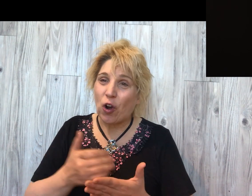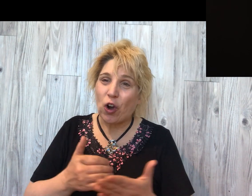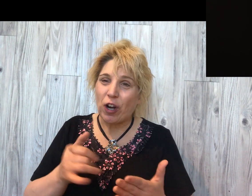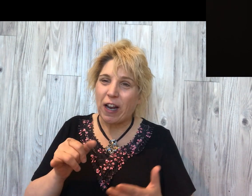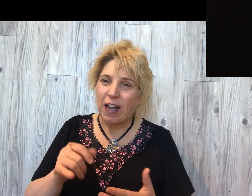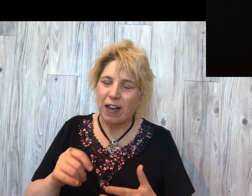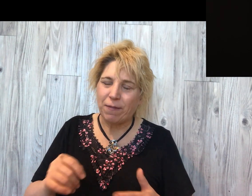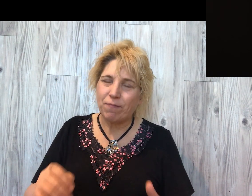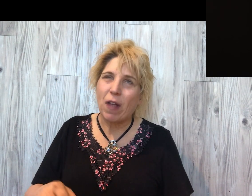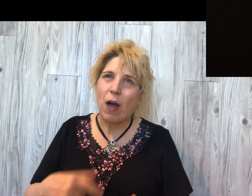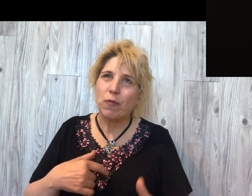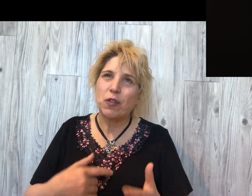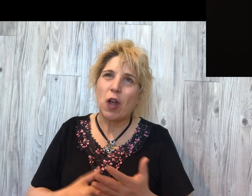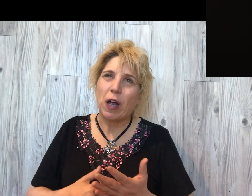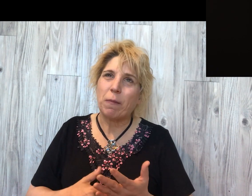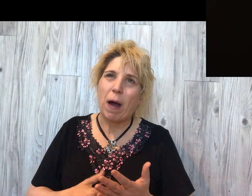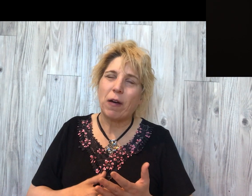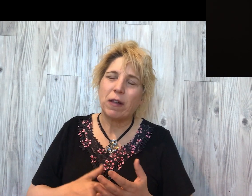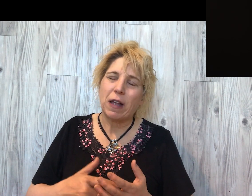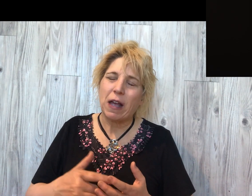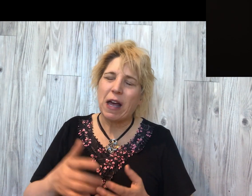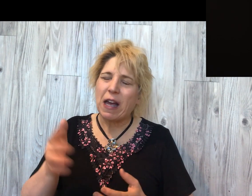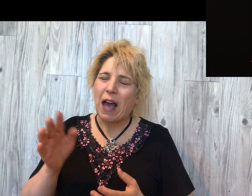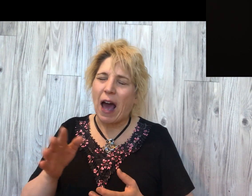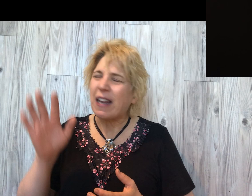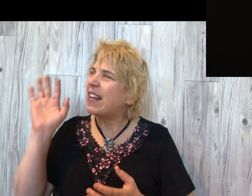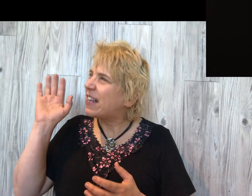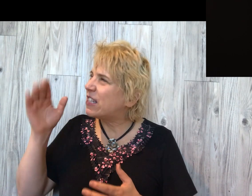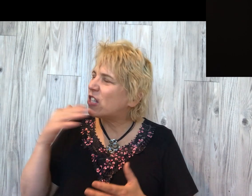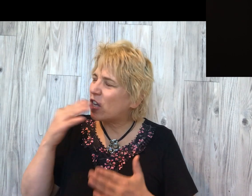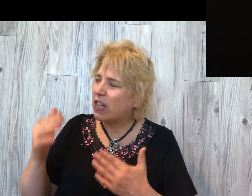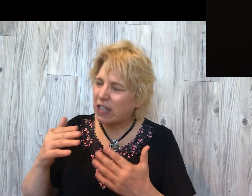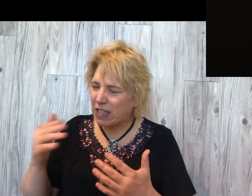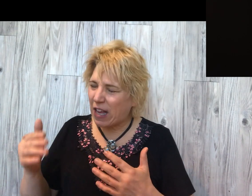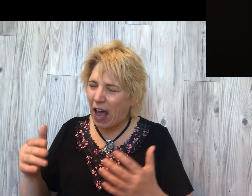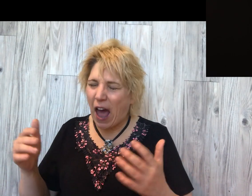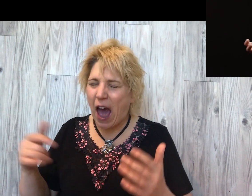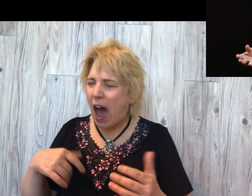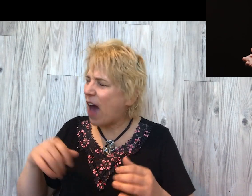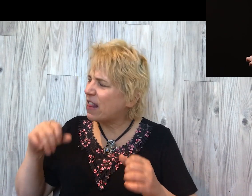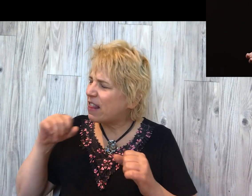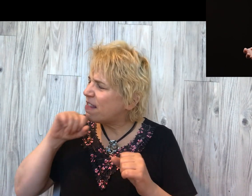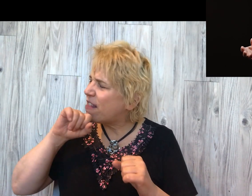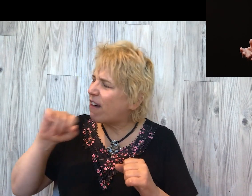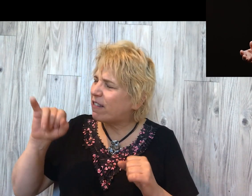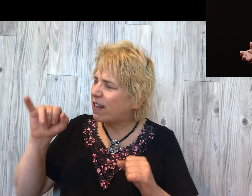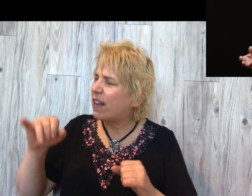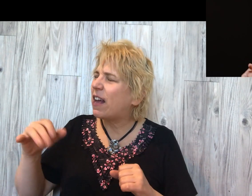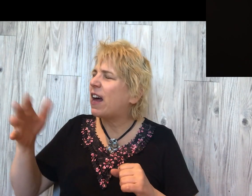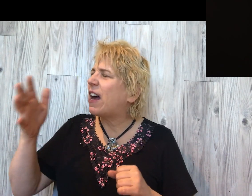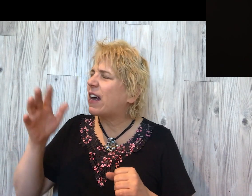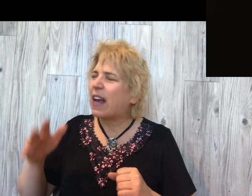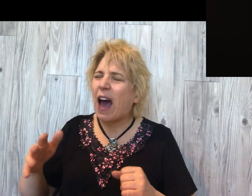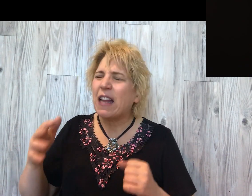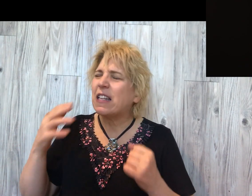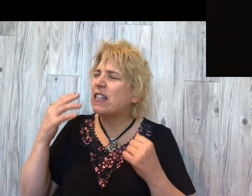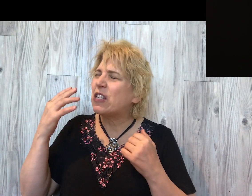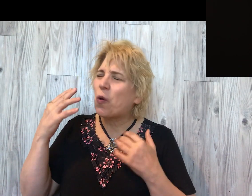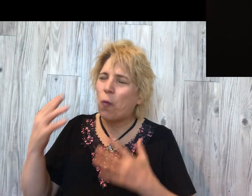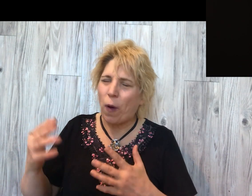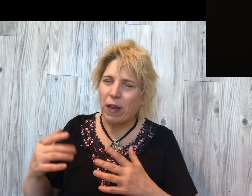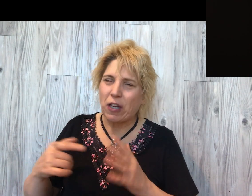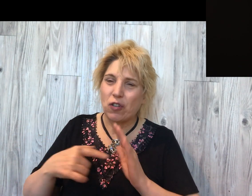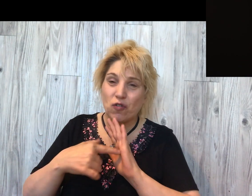it. I was talking to a person one time about the goodness of God and how much God loves him. And I said, God is waiting to